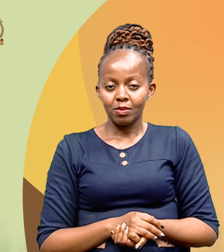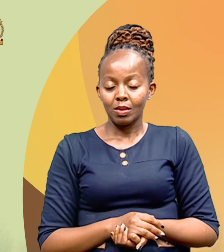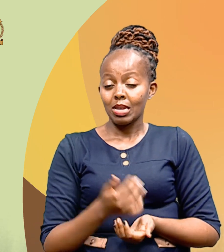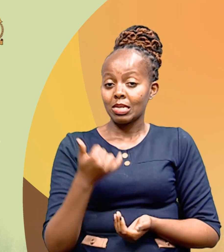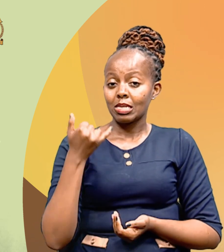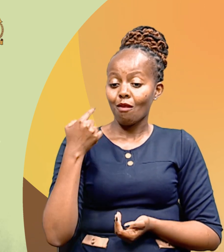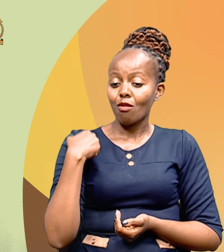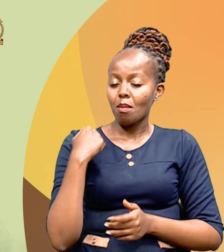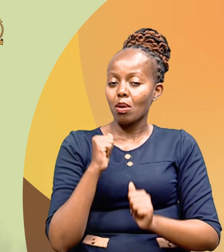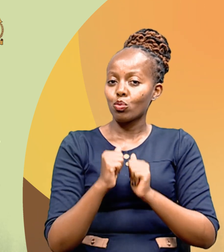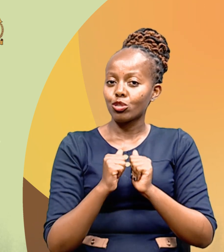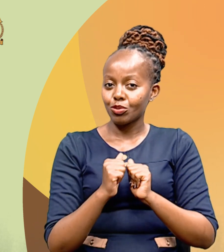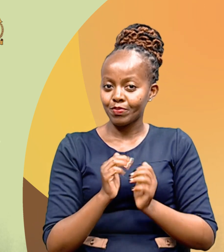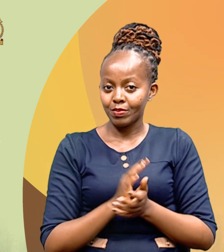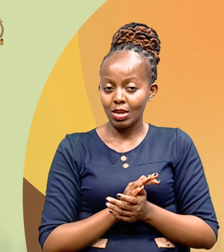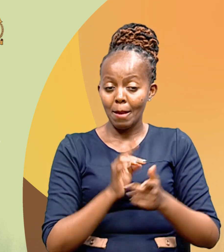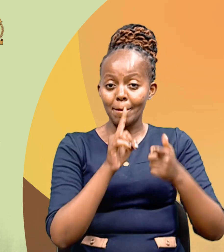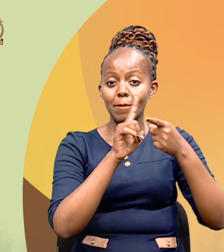Telephone